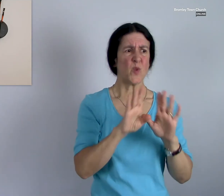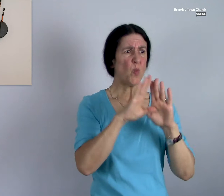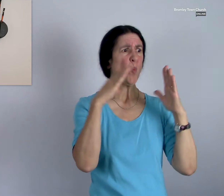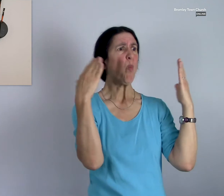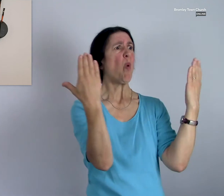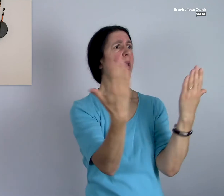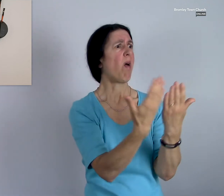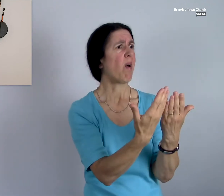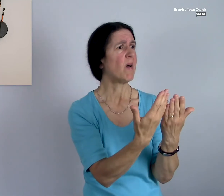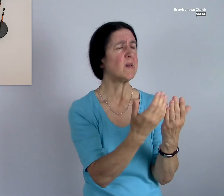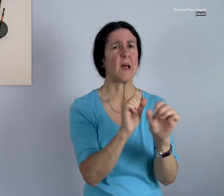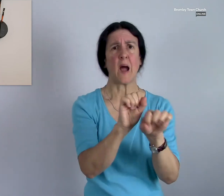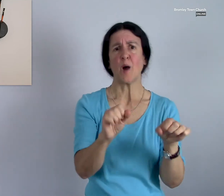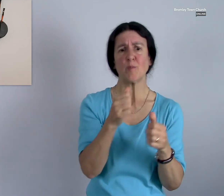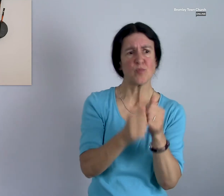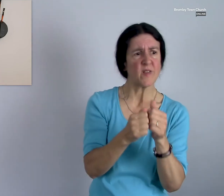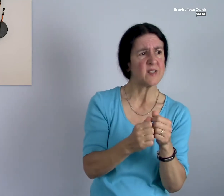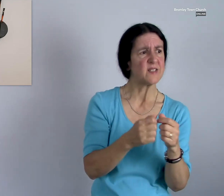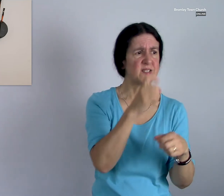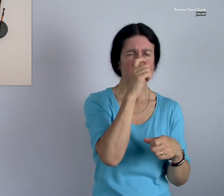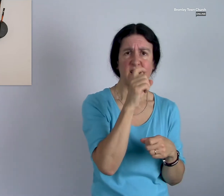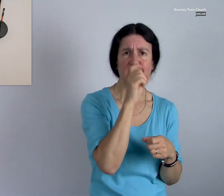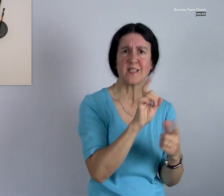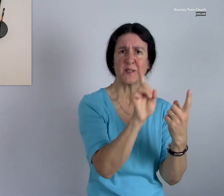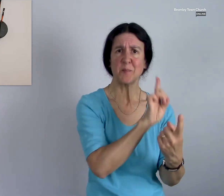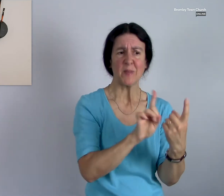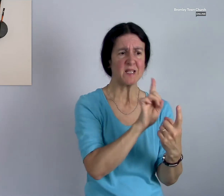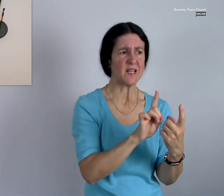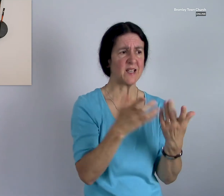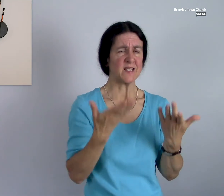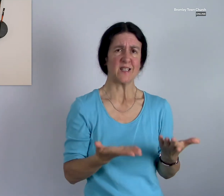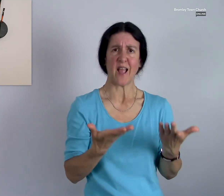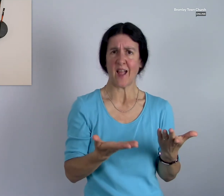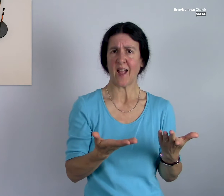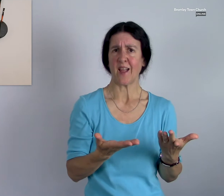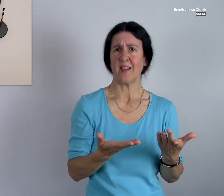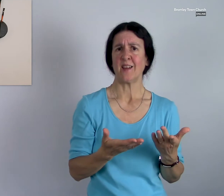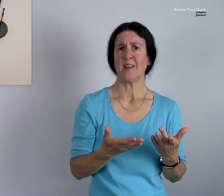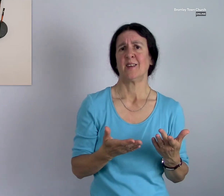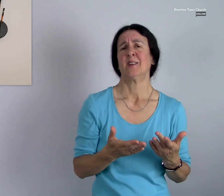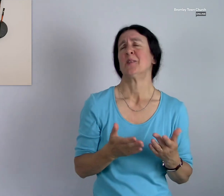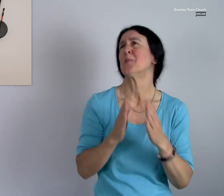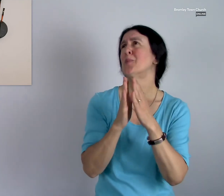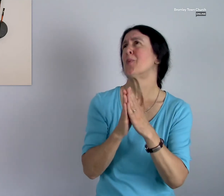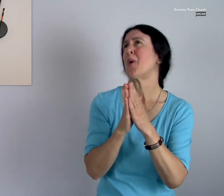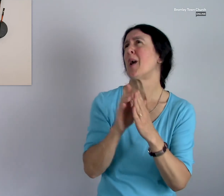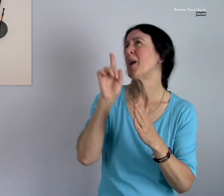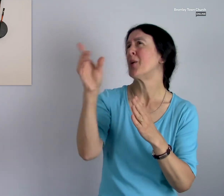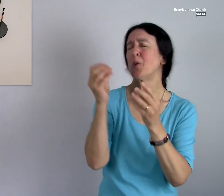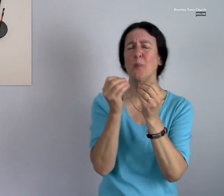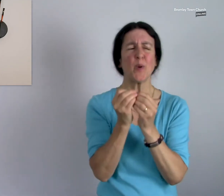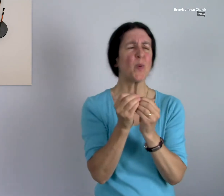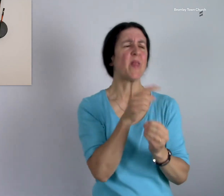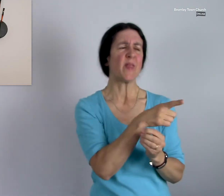the world meeting today, this Sunday. We pray that in the name of Jesus, you will be with them as you are with us.